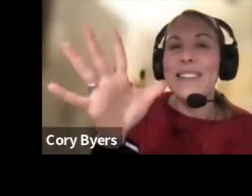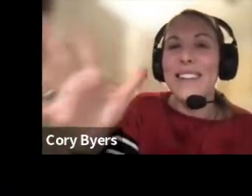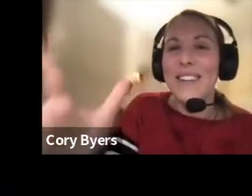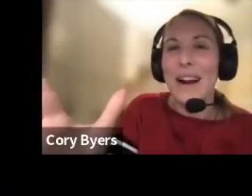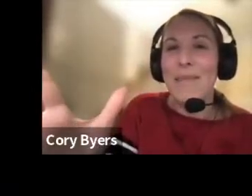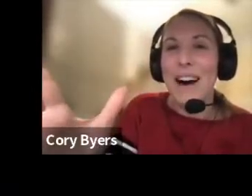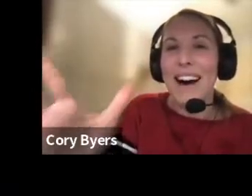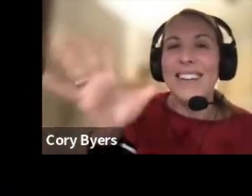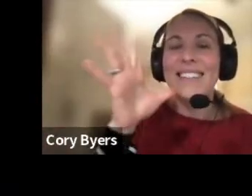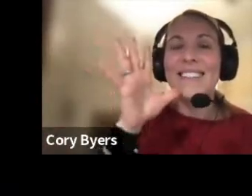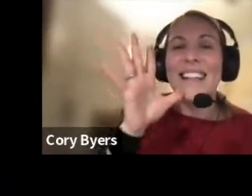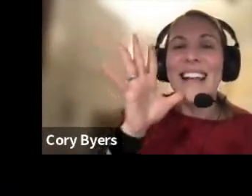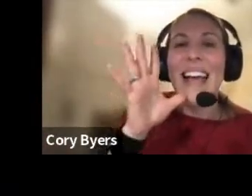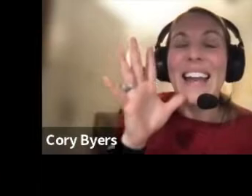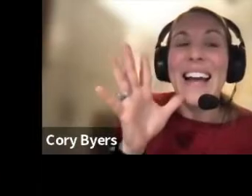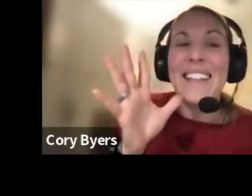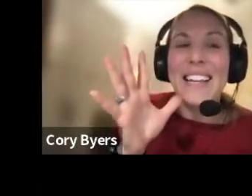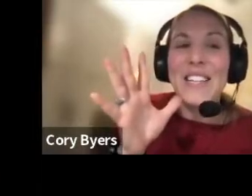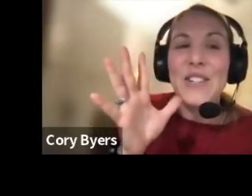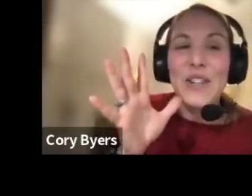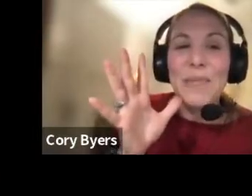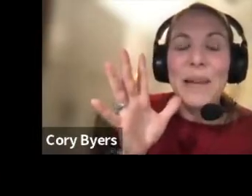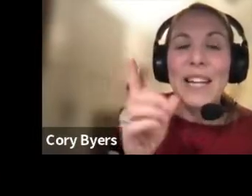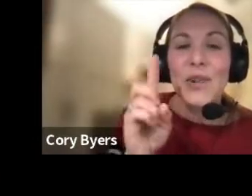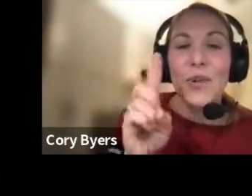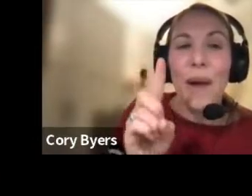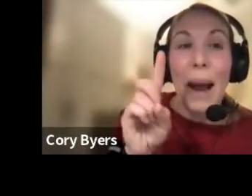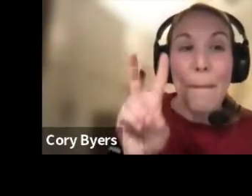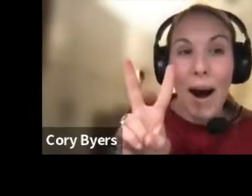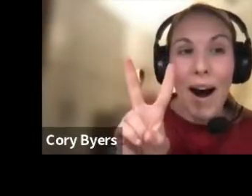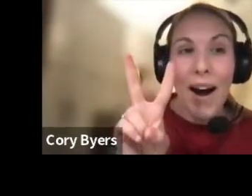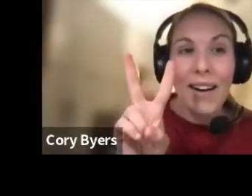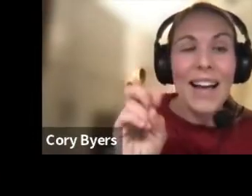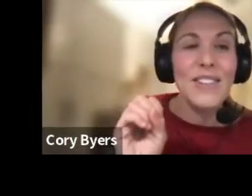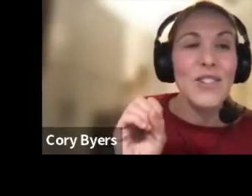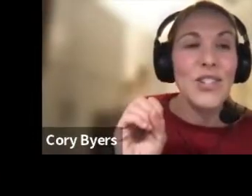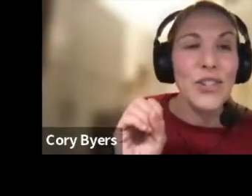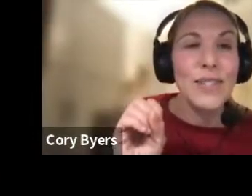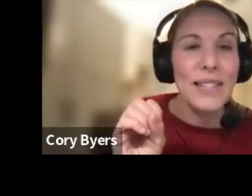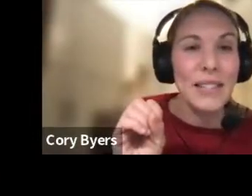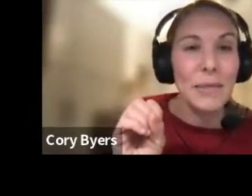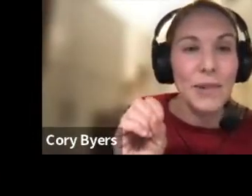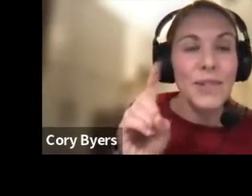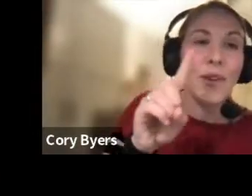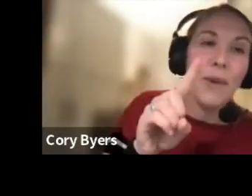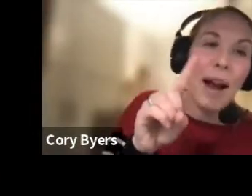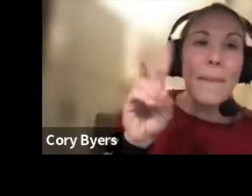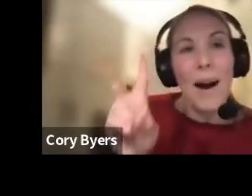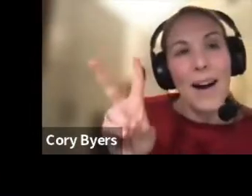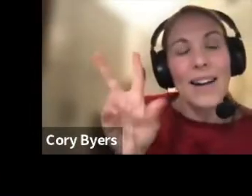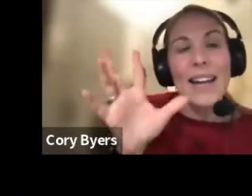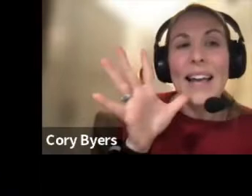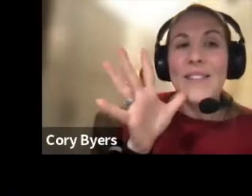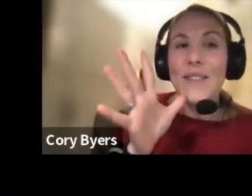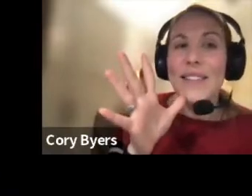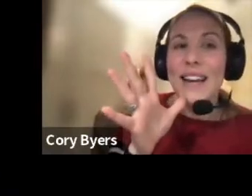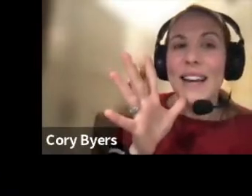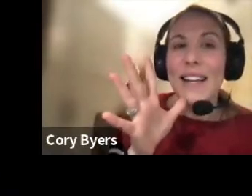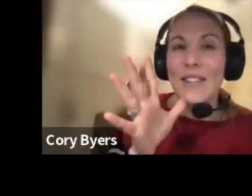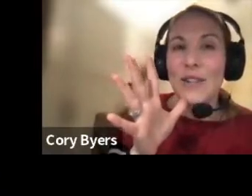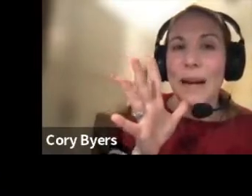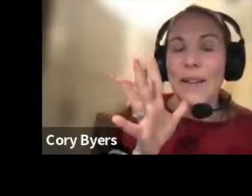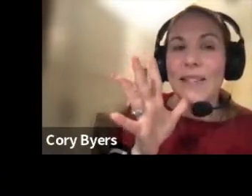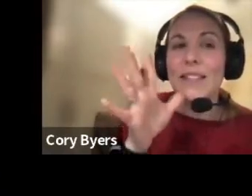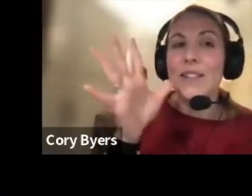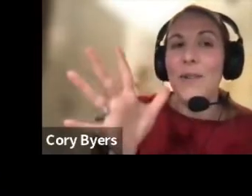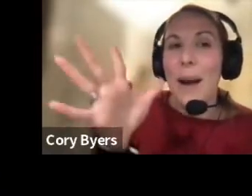bounce, grandma. And I like it too, because grandma has two syllables, grandma. And so this kind of has